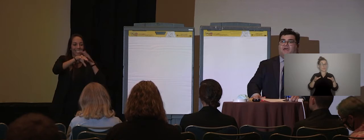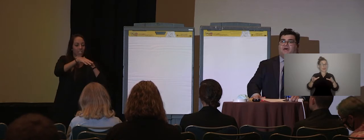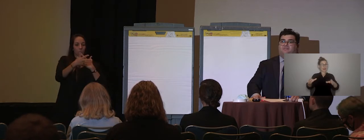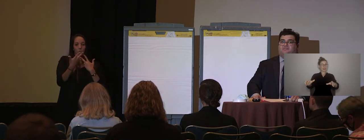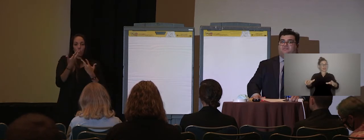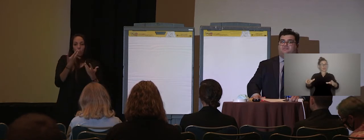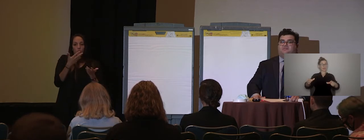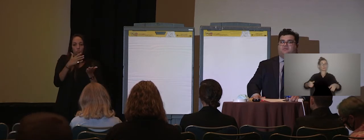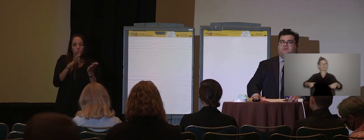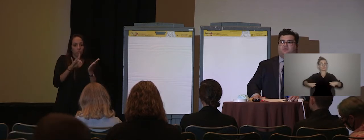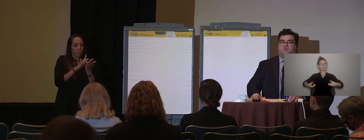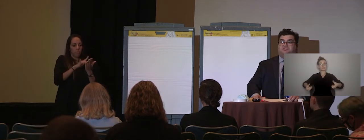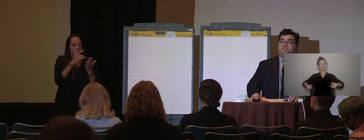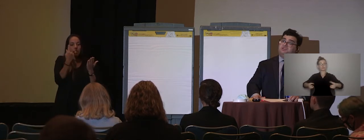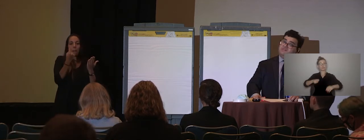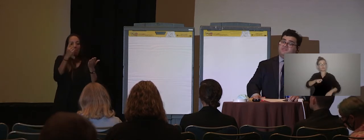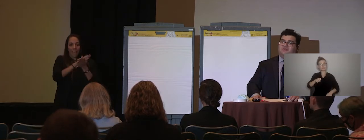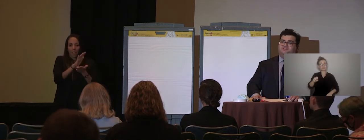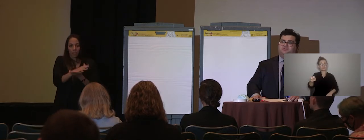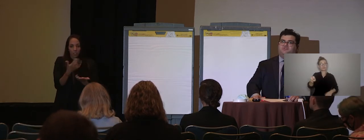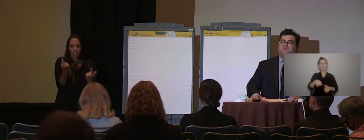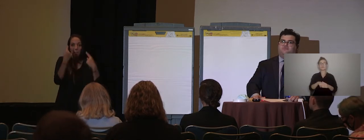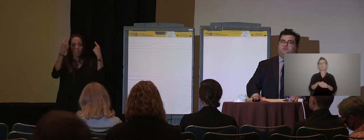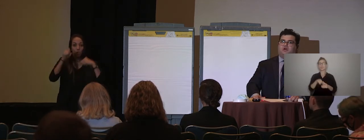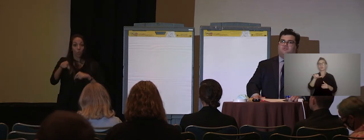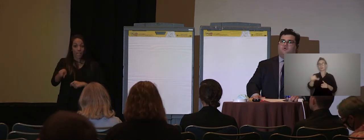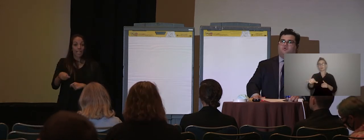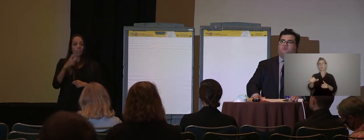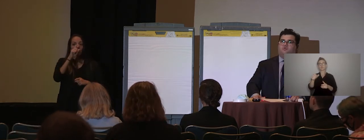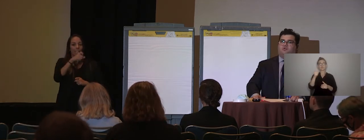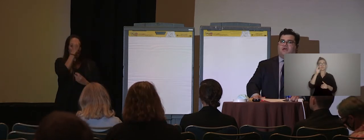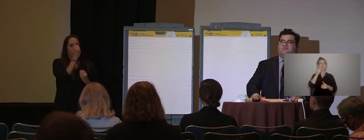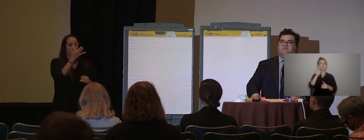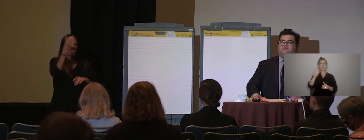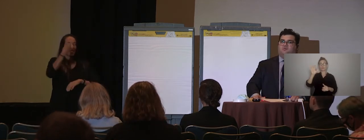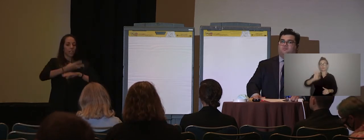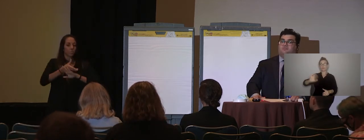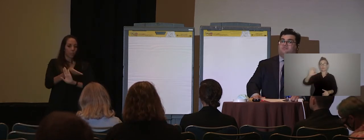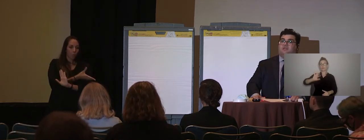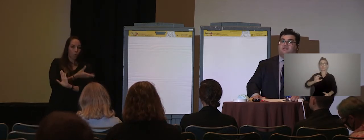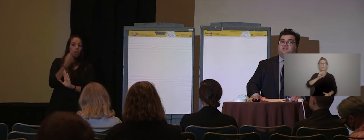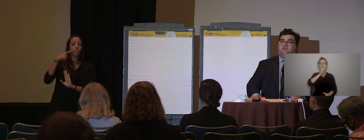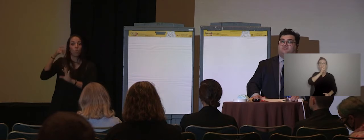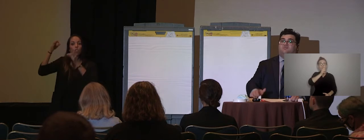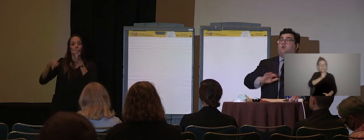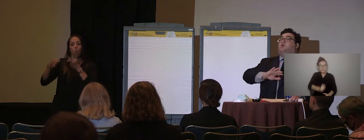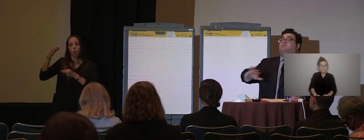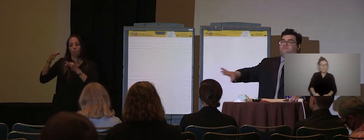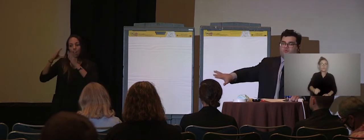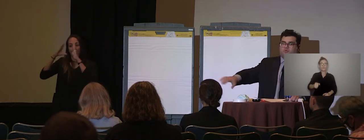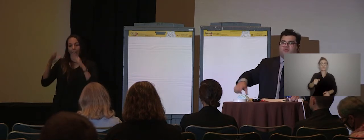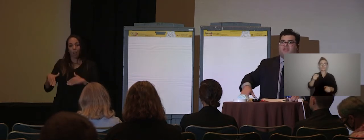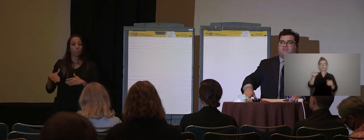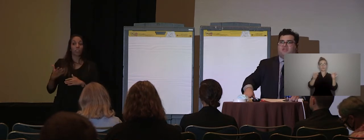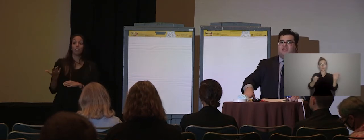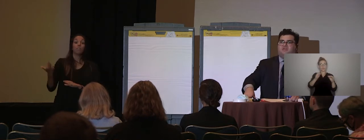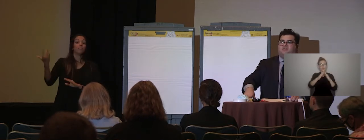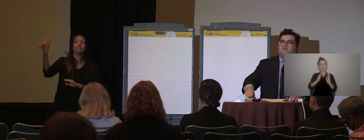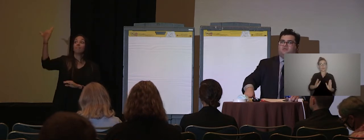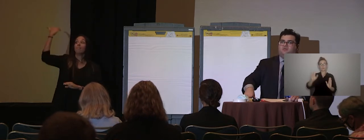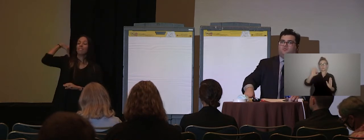accessible paths, which is especially useful for a lot of old courthouses that were built in the 1900s, well before the